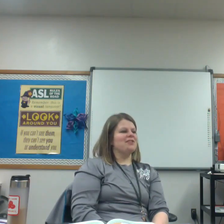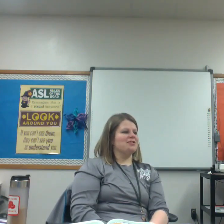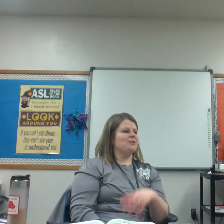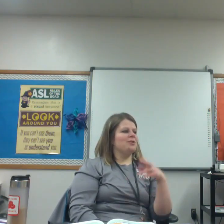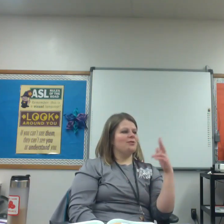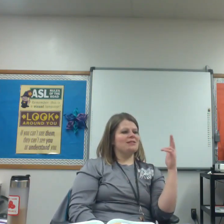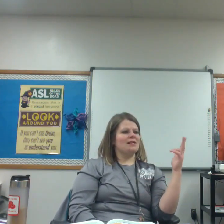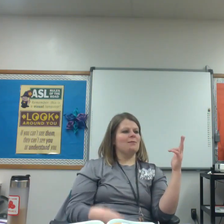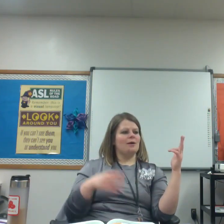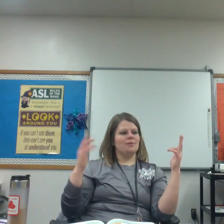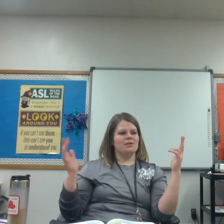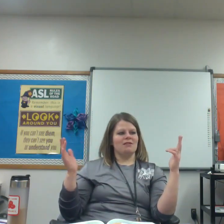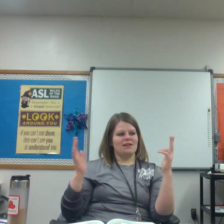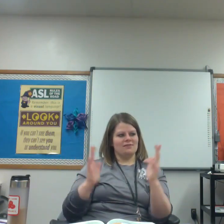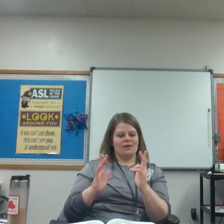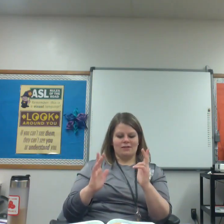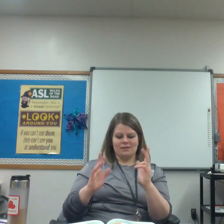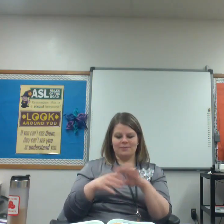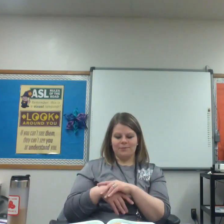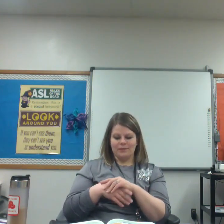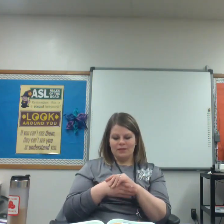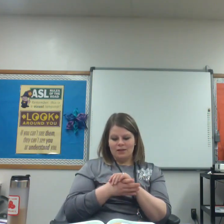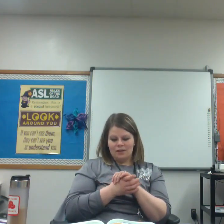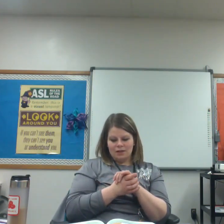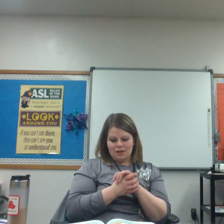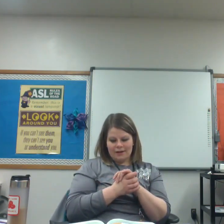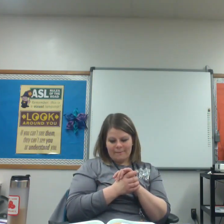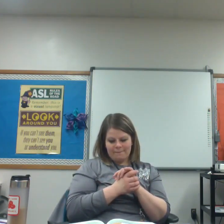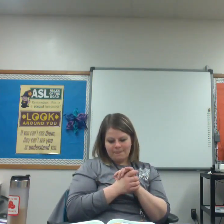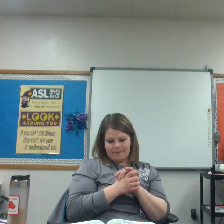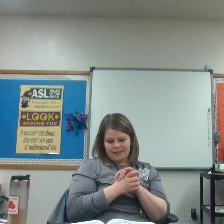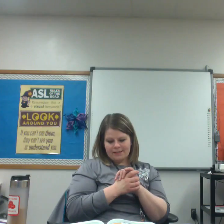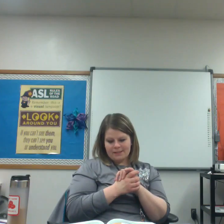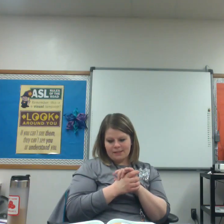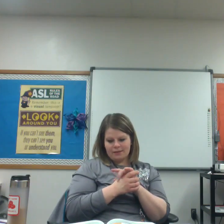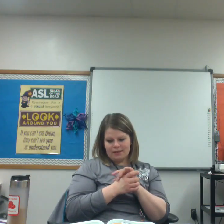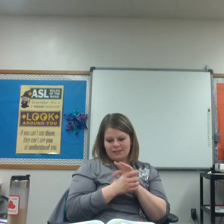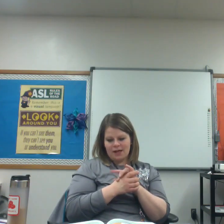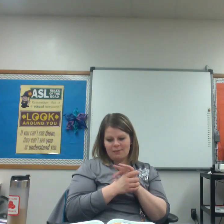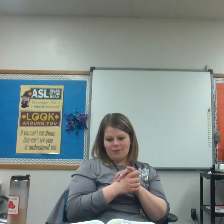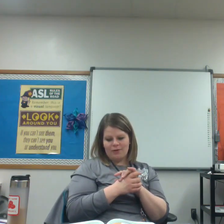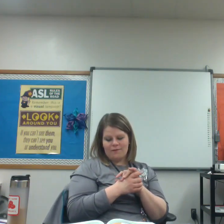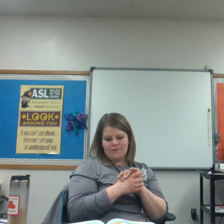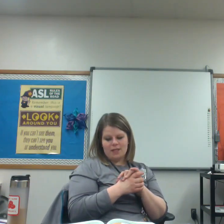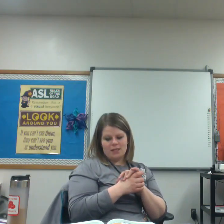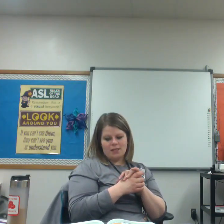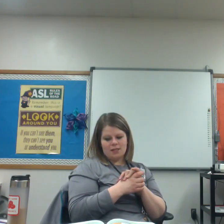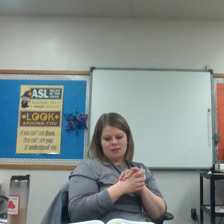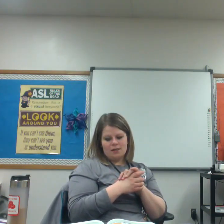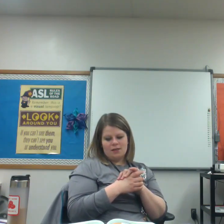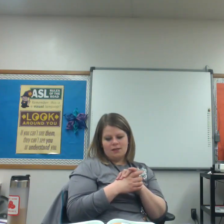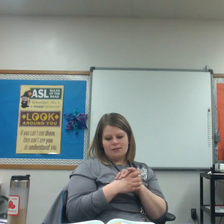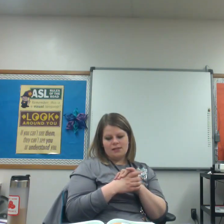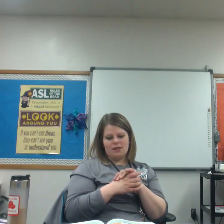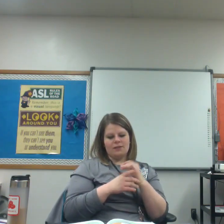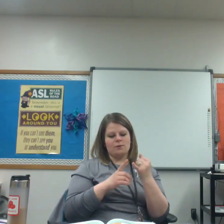visually when you can set them up using classifiers. Okay, let's see here. Let's talk about the V, CLV. So we've